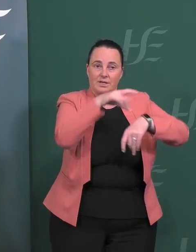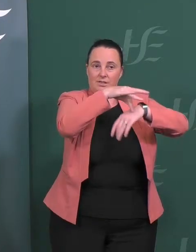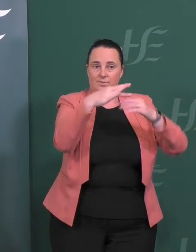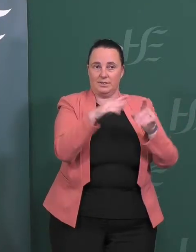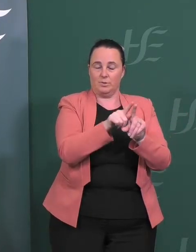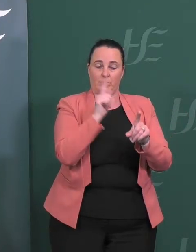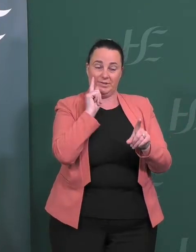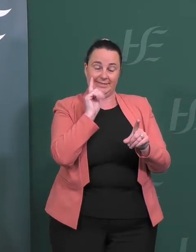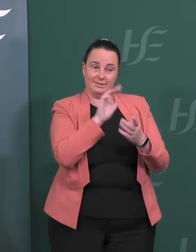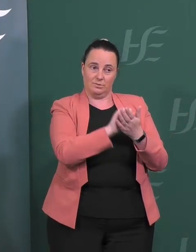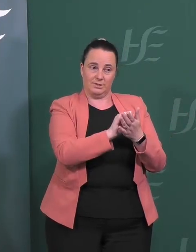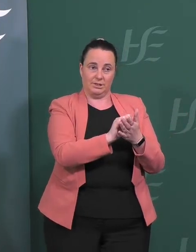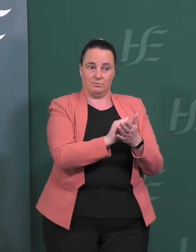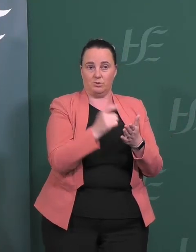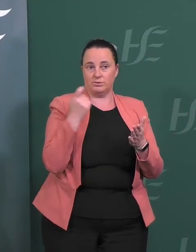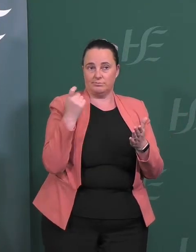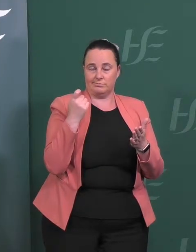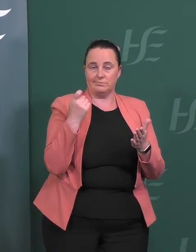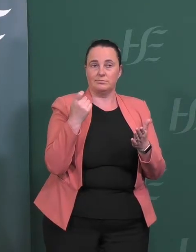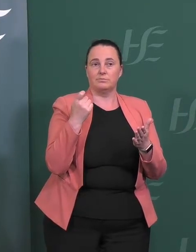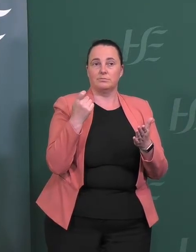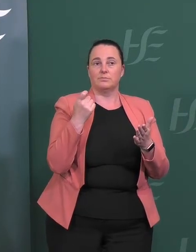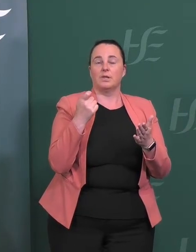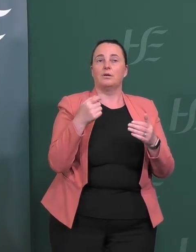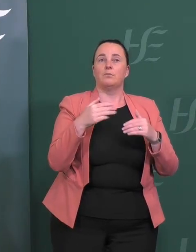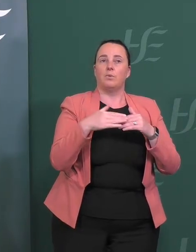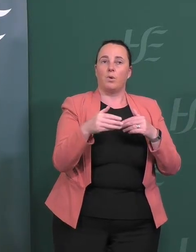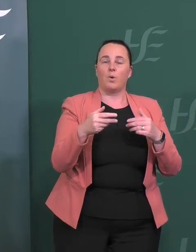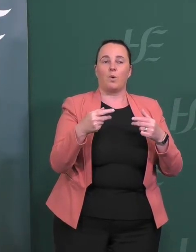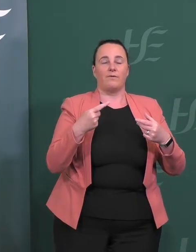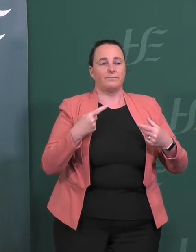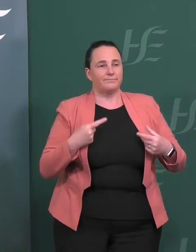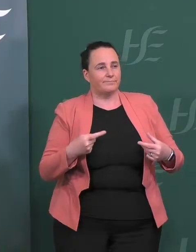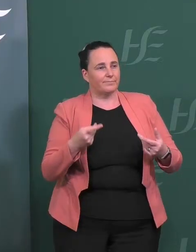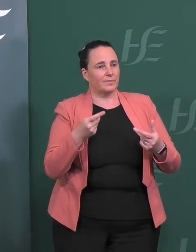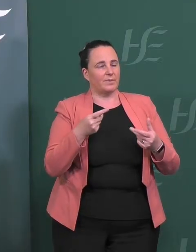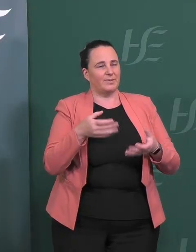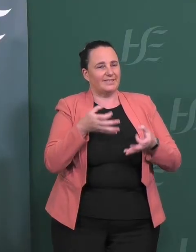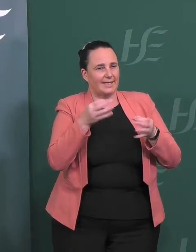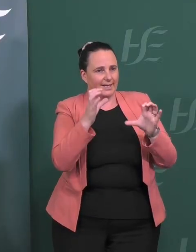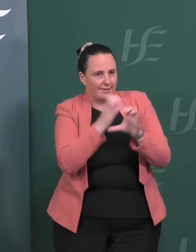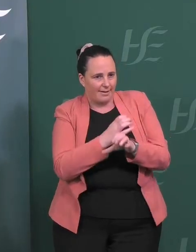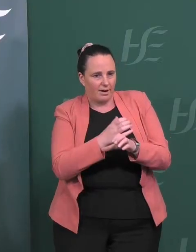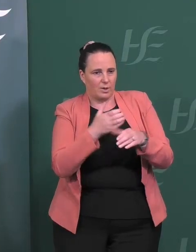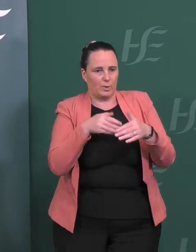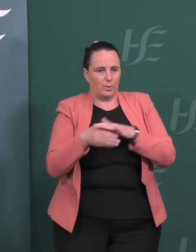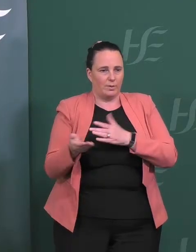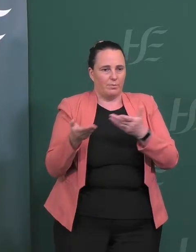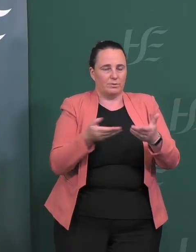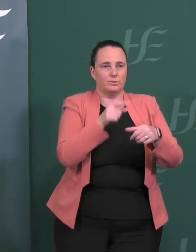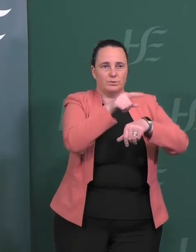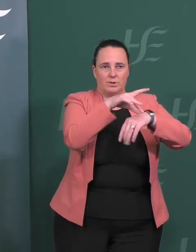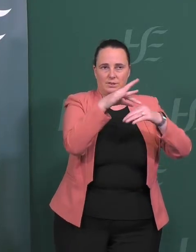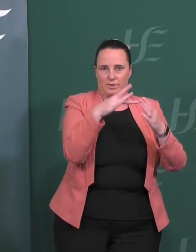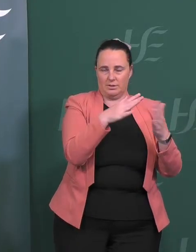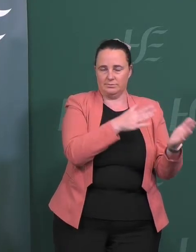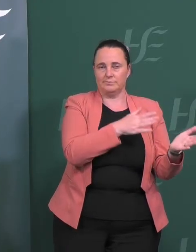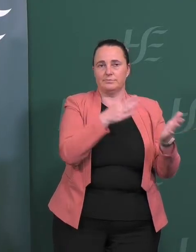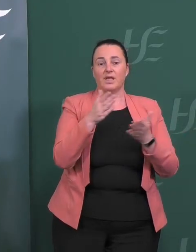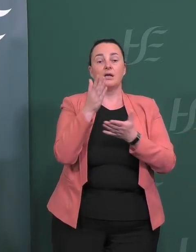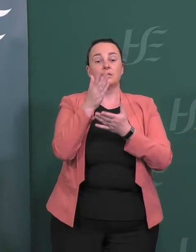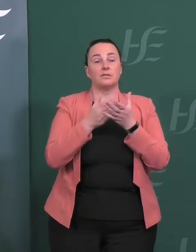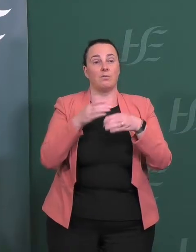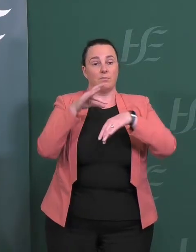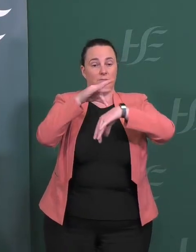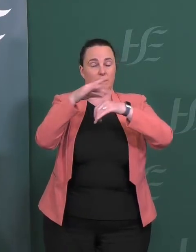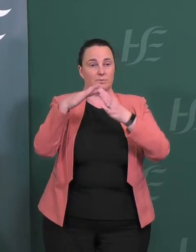seeing of late. Older and more frail people who have delayed care coming through. Also seeing a factor in some of our